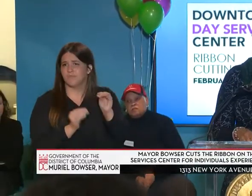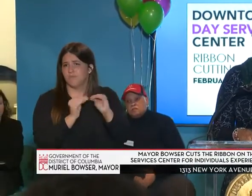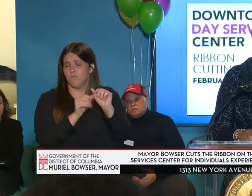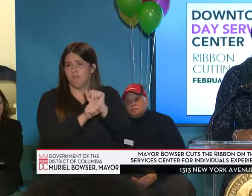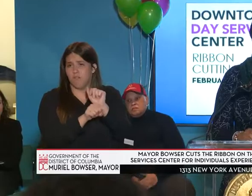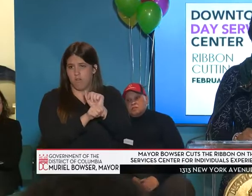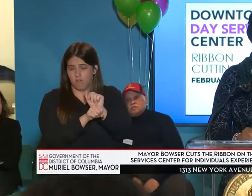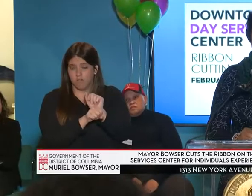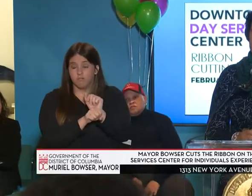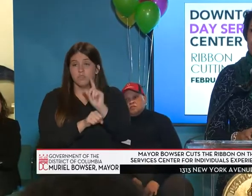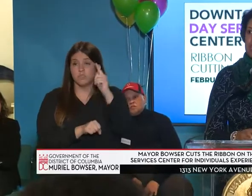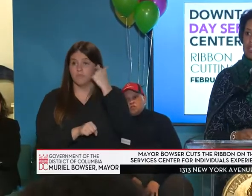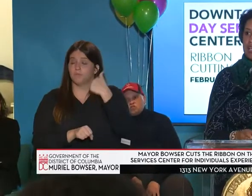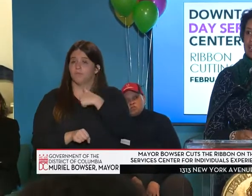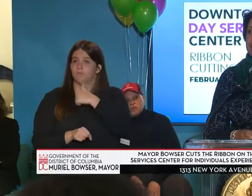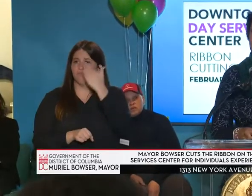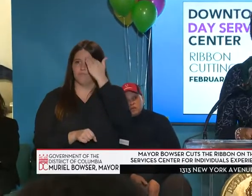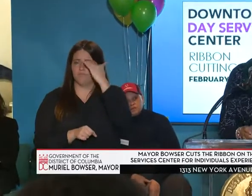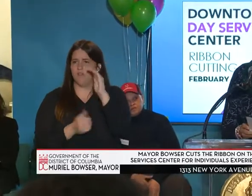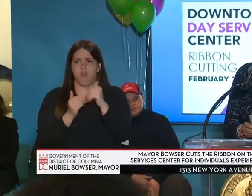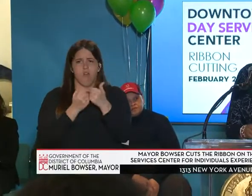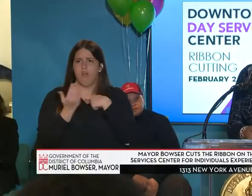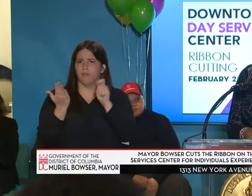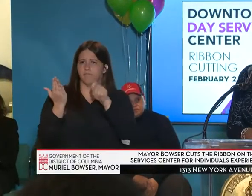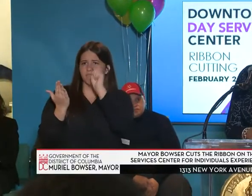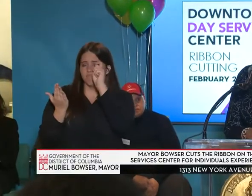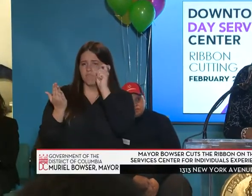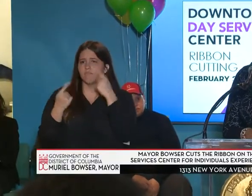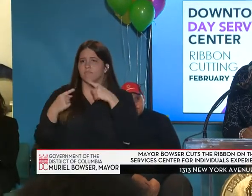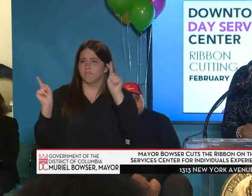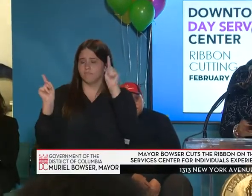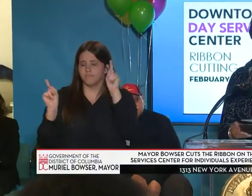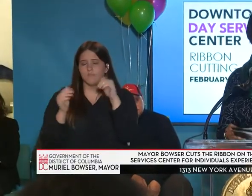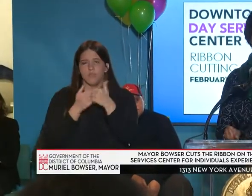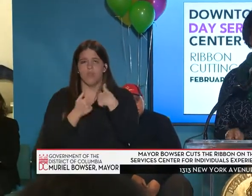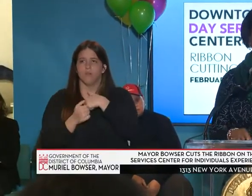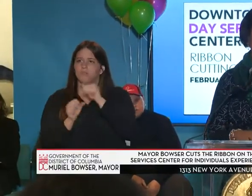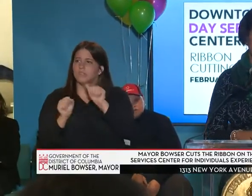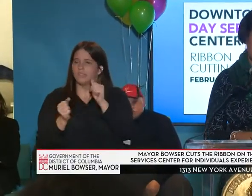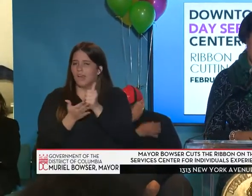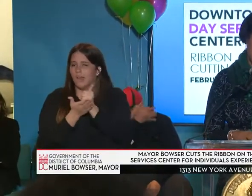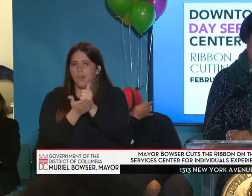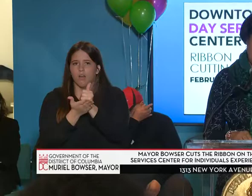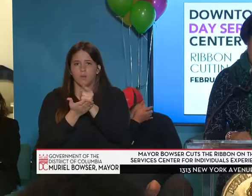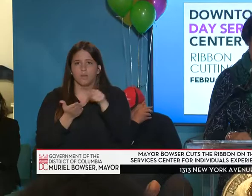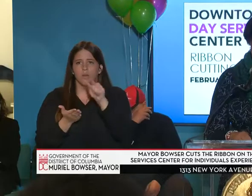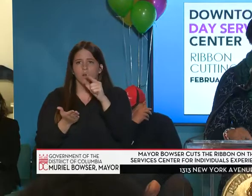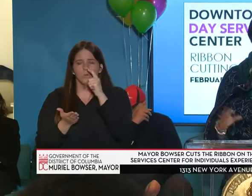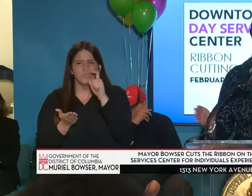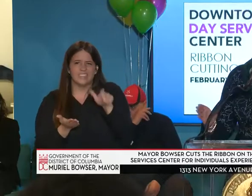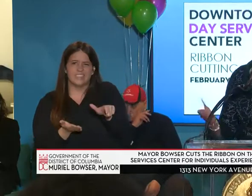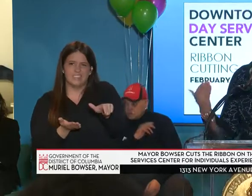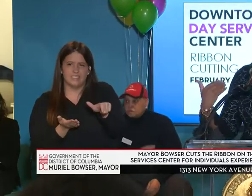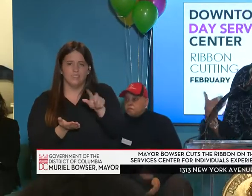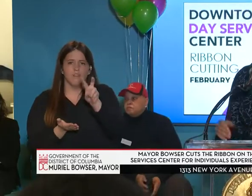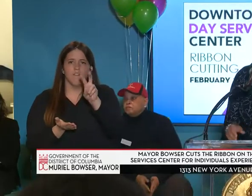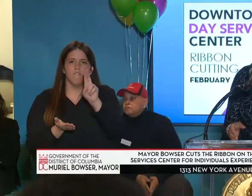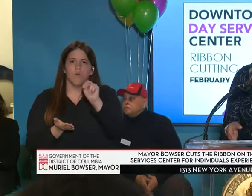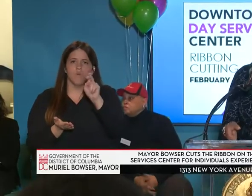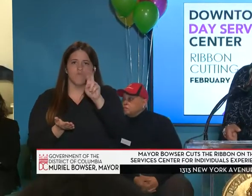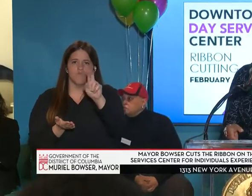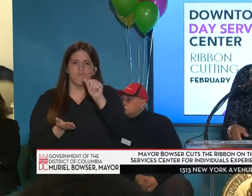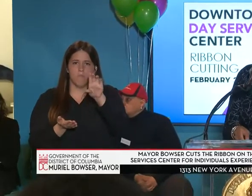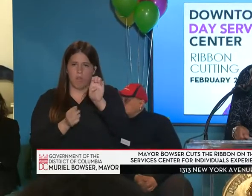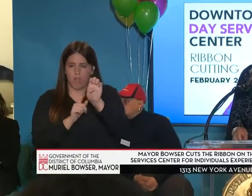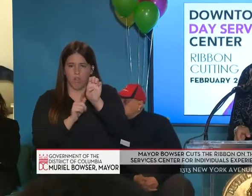our government, we mark our success by how we can help our most vulnerable residents on a pathway,